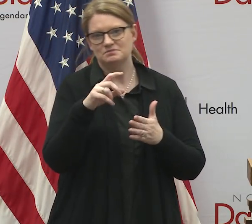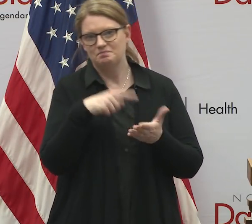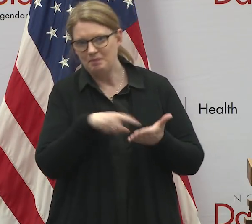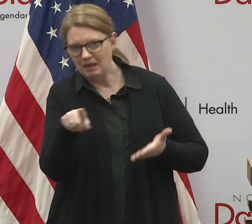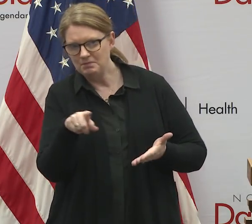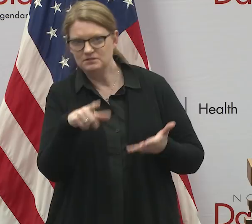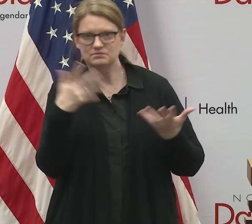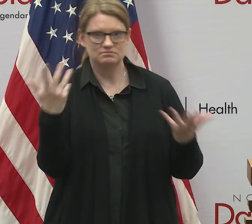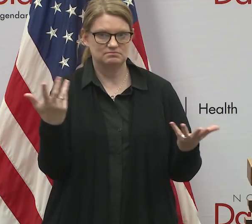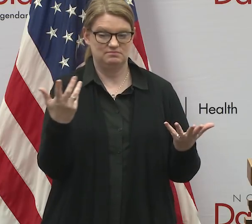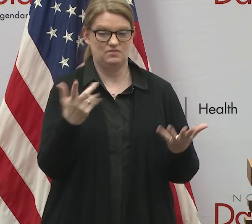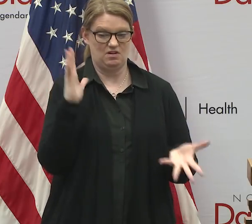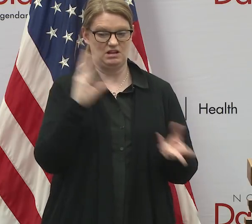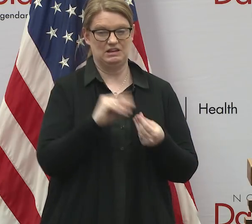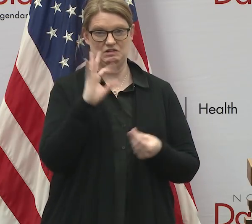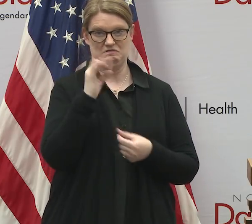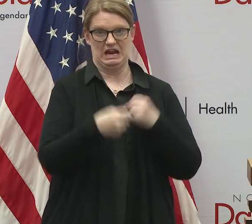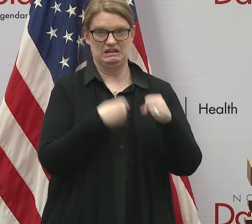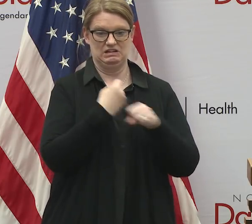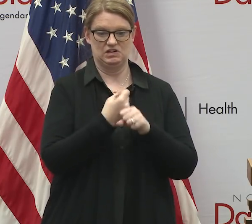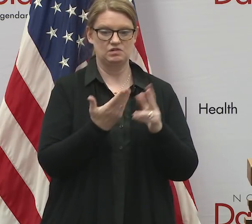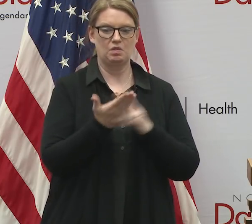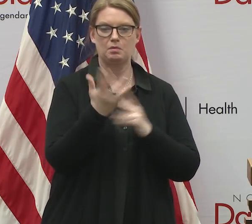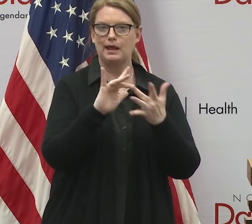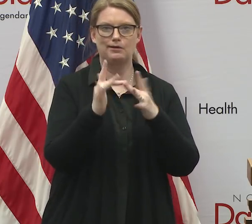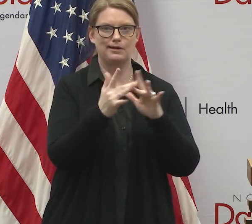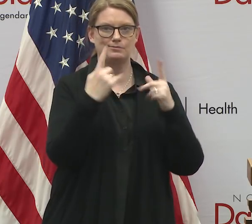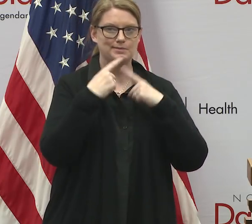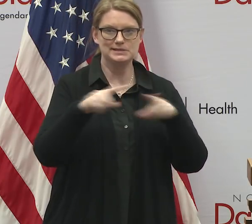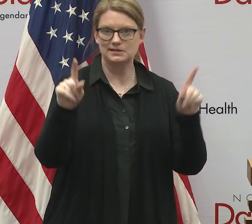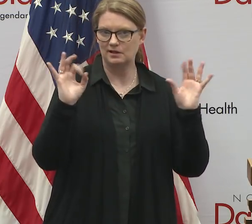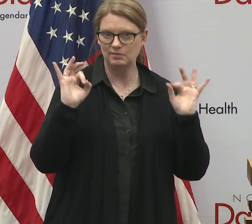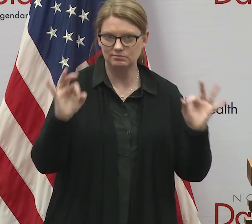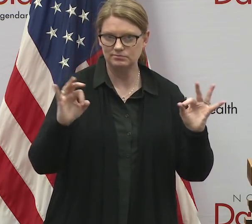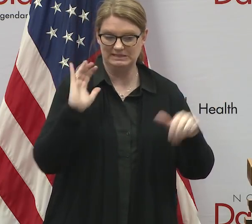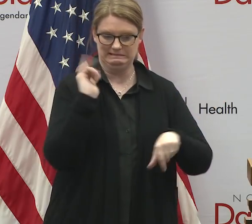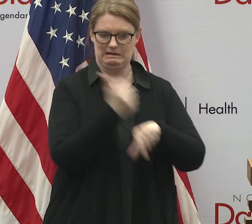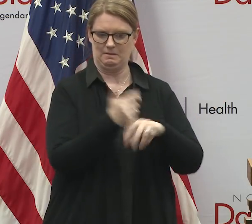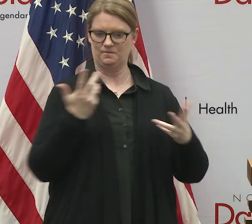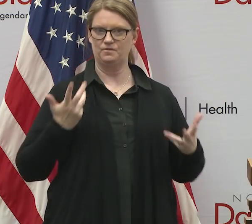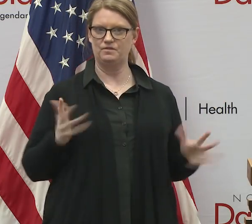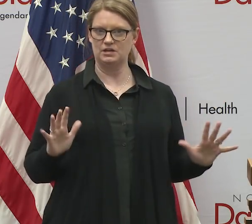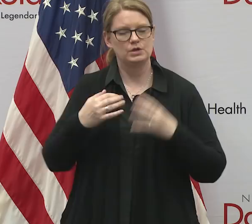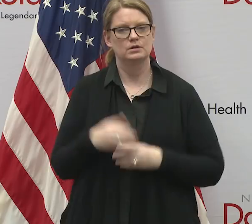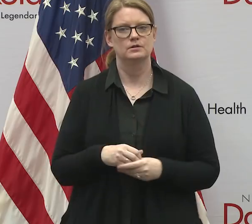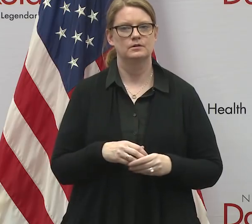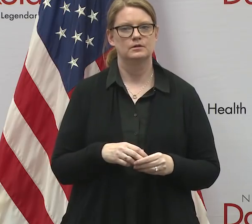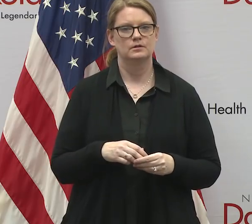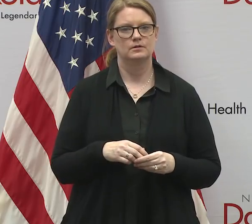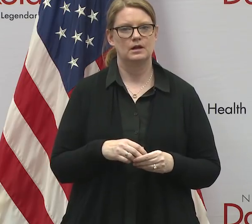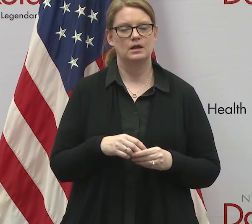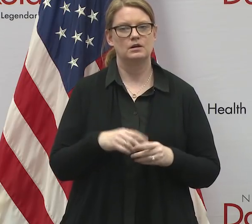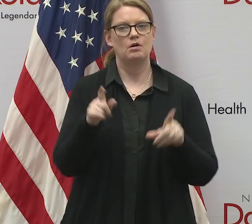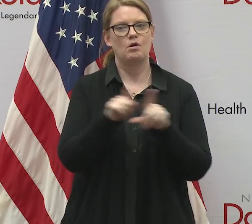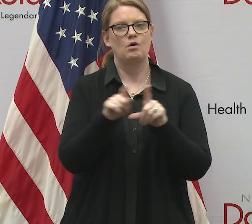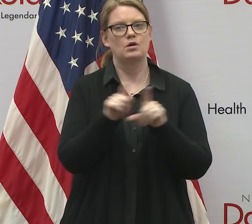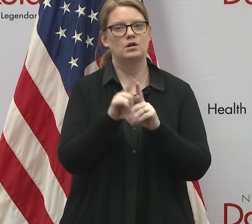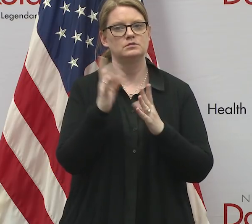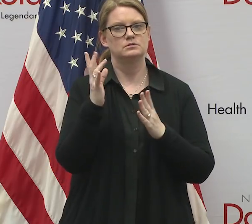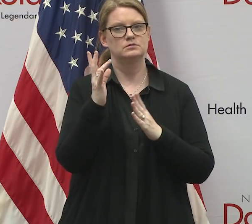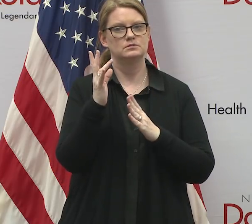in Huron through their activities, through their normal lives and their normal activities over the past week. And so South Dakota